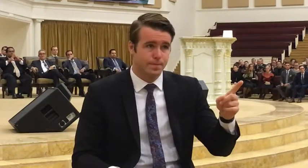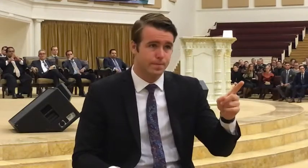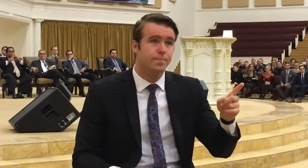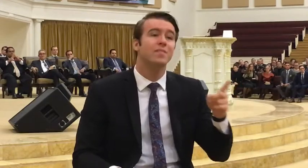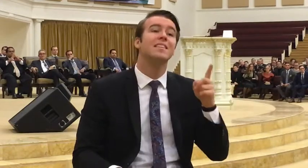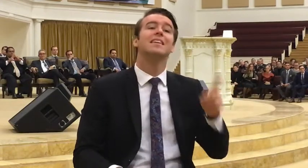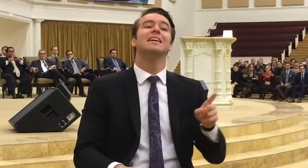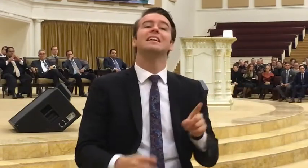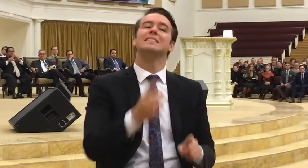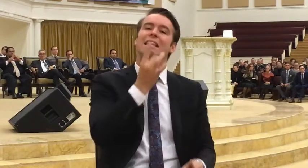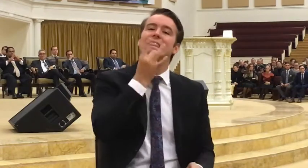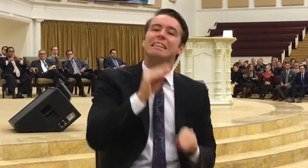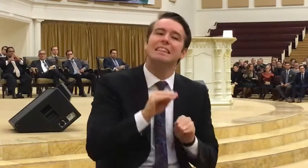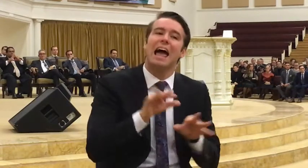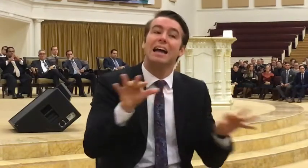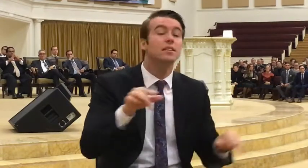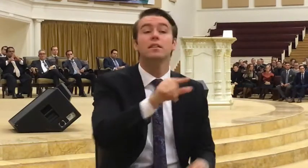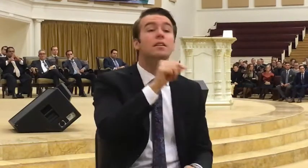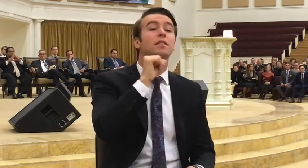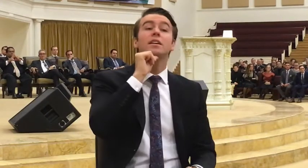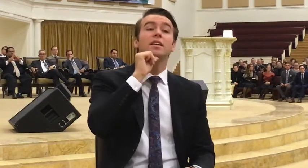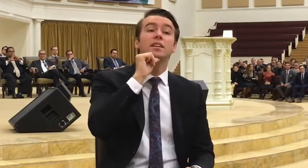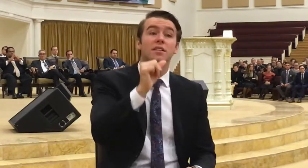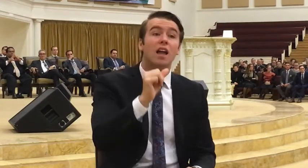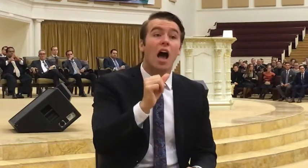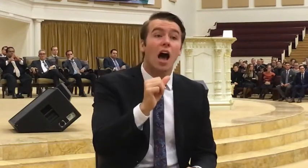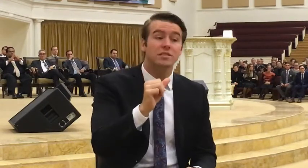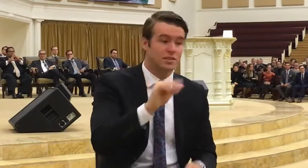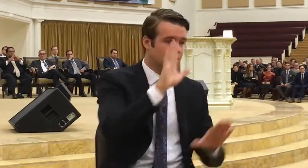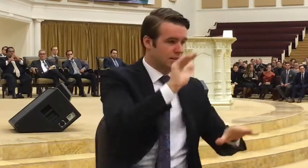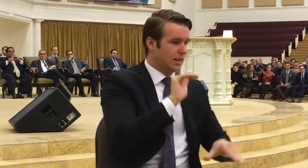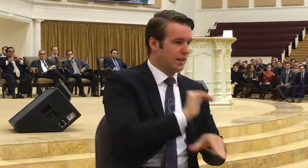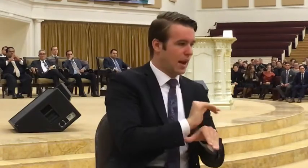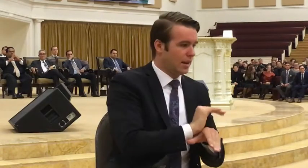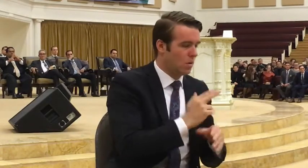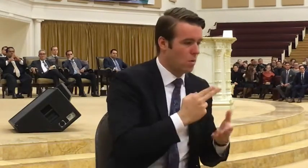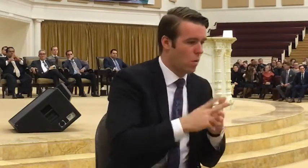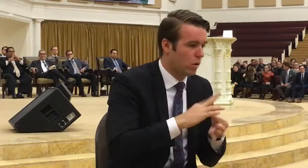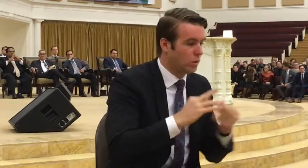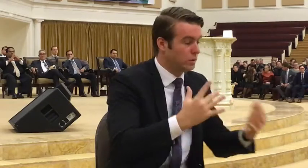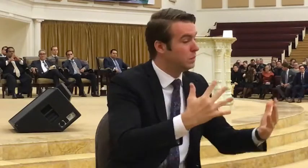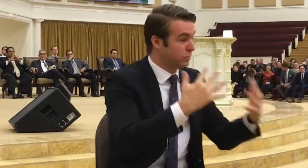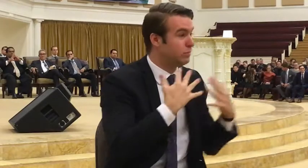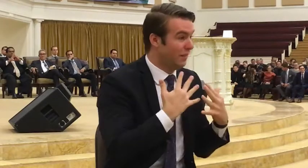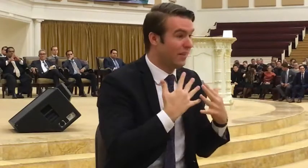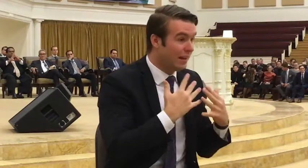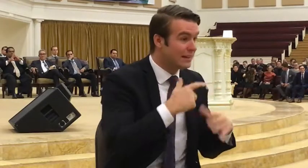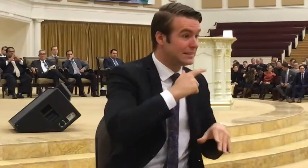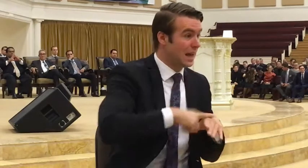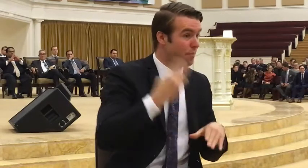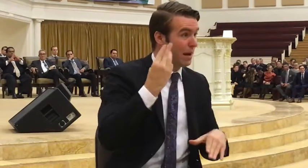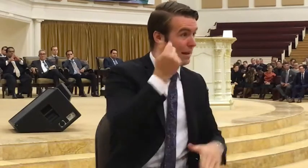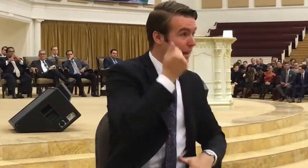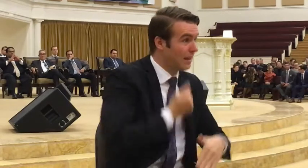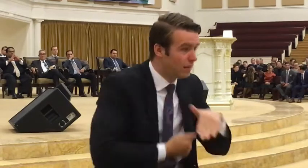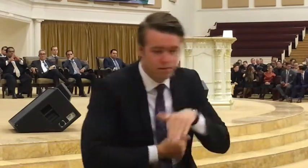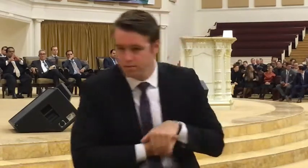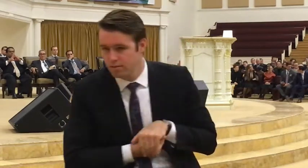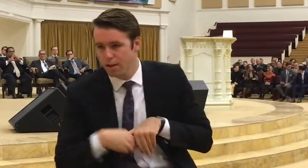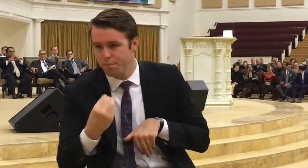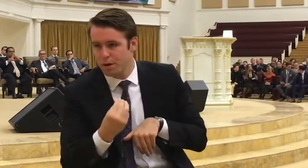He's a light. He didn't take the light he got on Sunday night, put it under a bushel Monday through